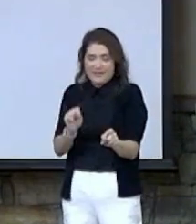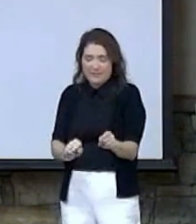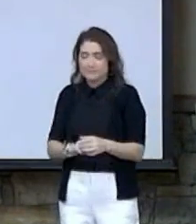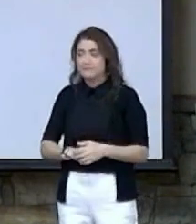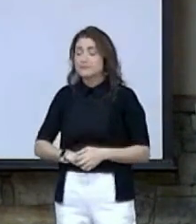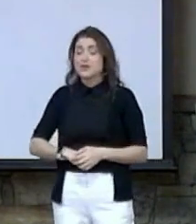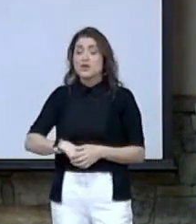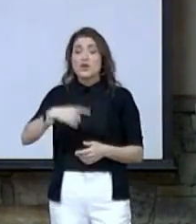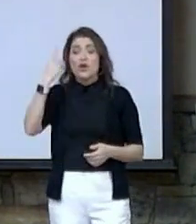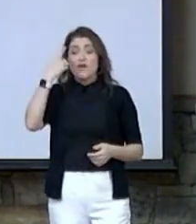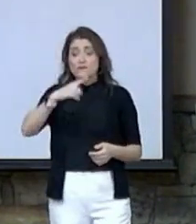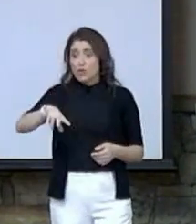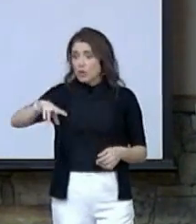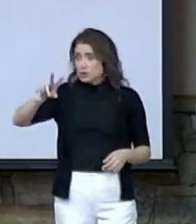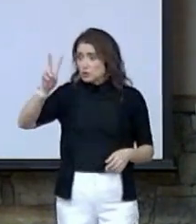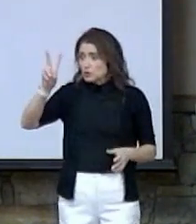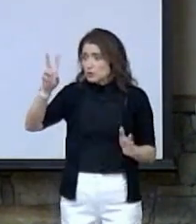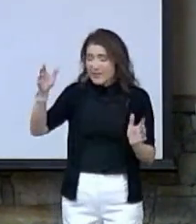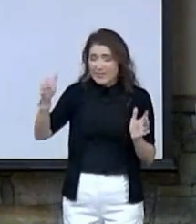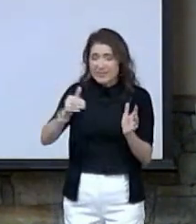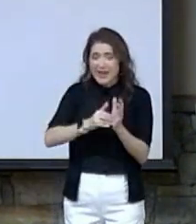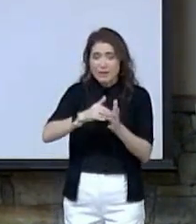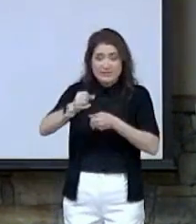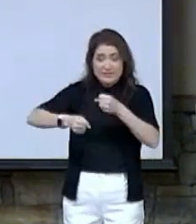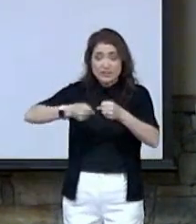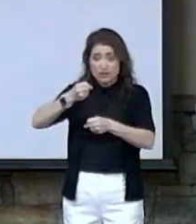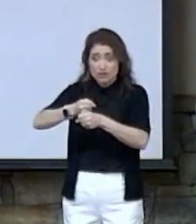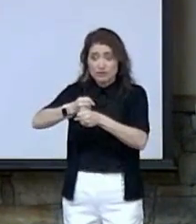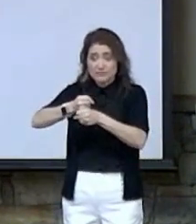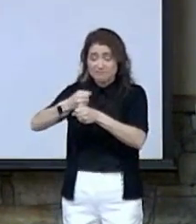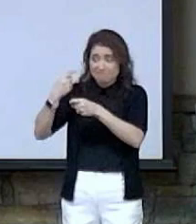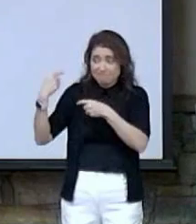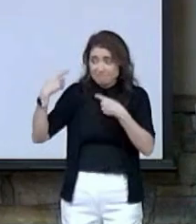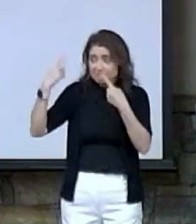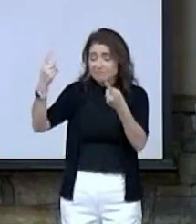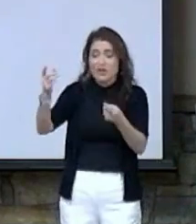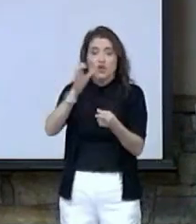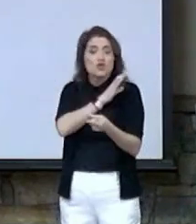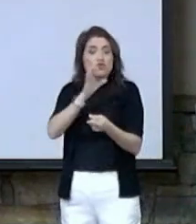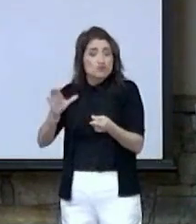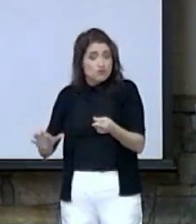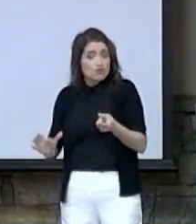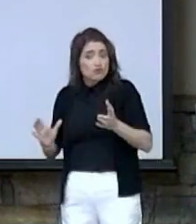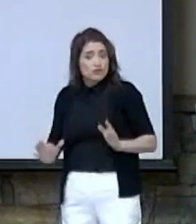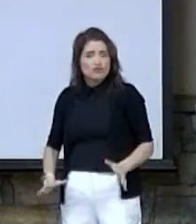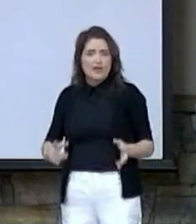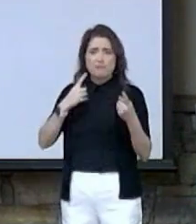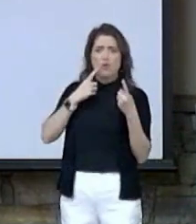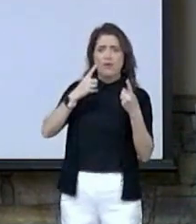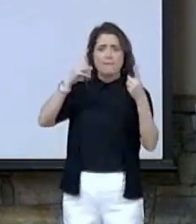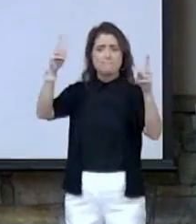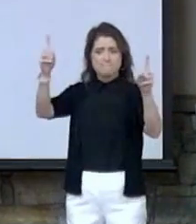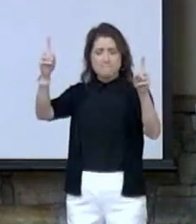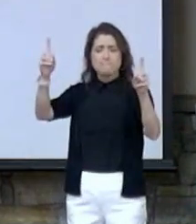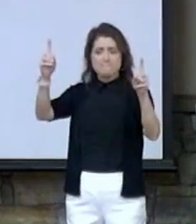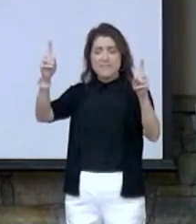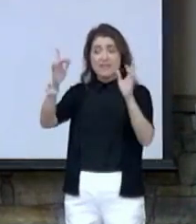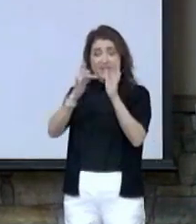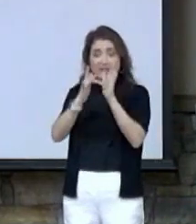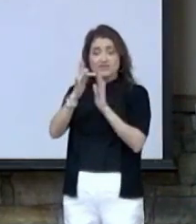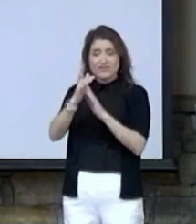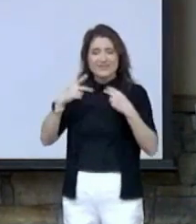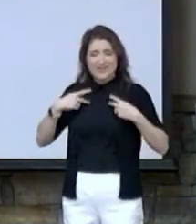For 2,000 years, Christians have proclaimed that Jesus physically and